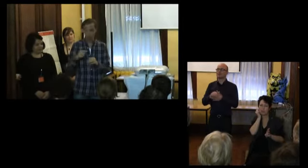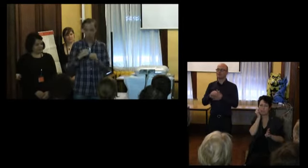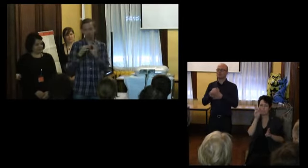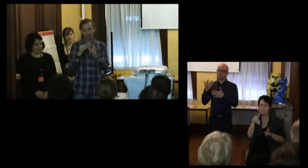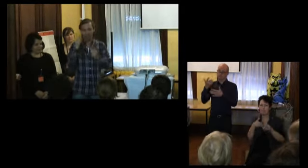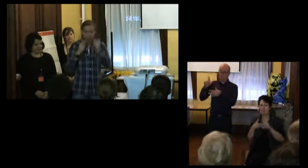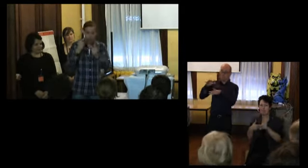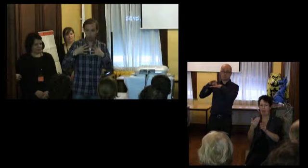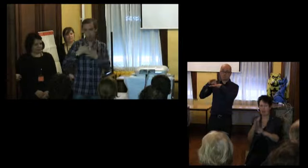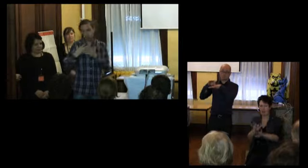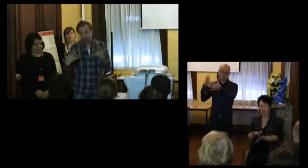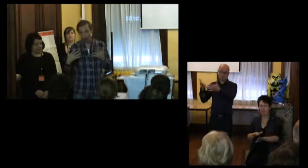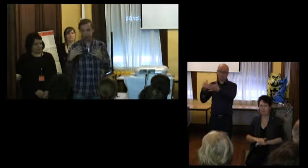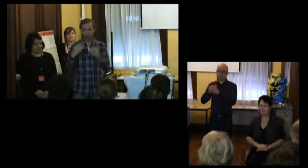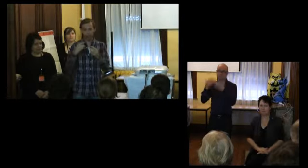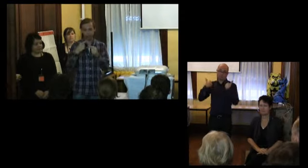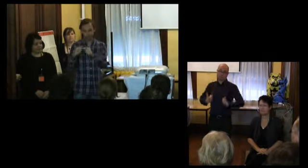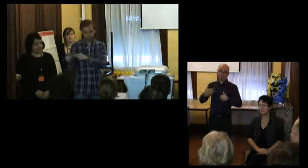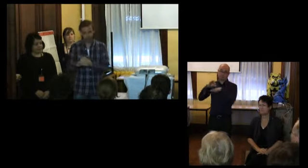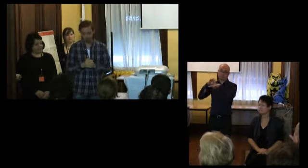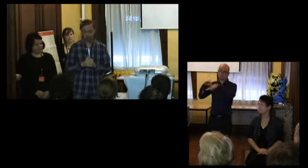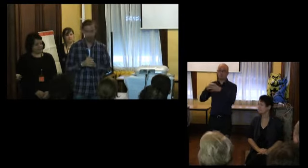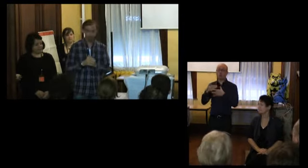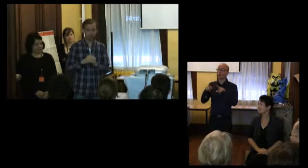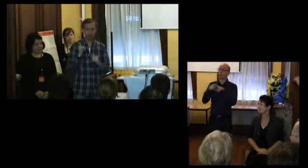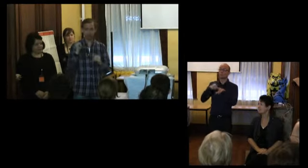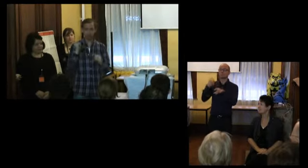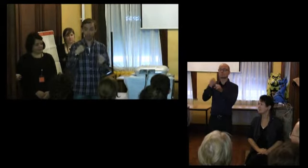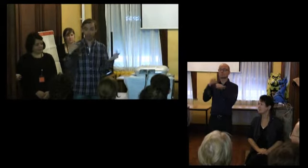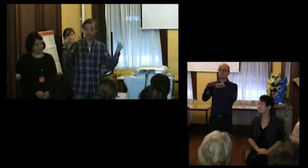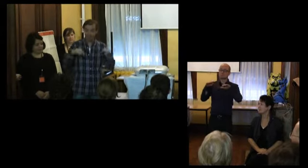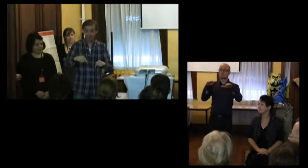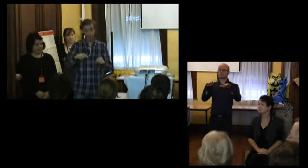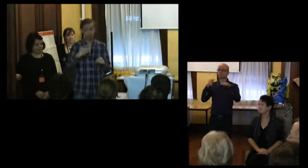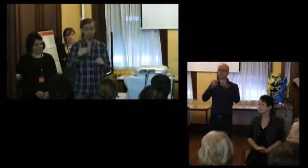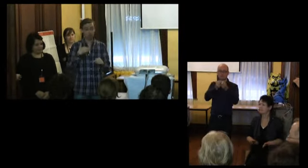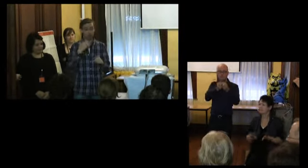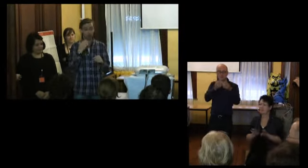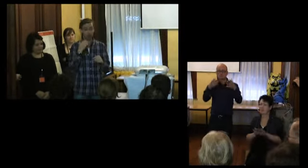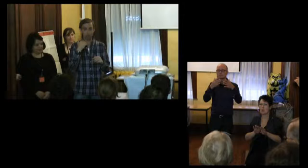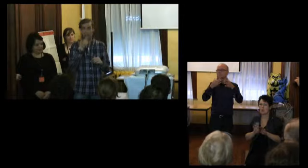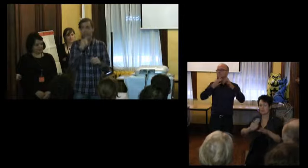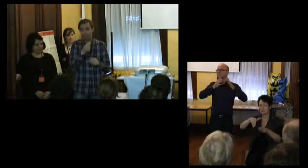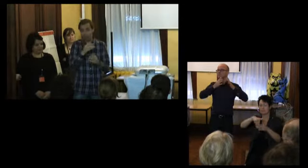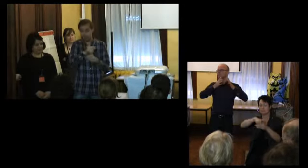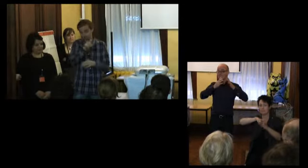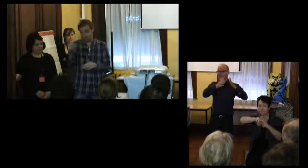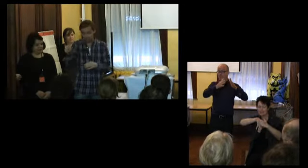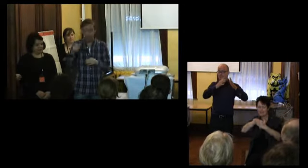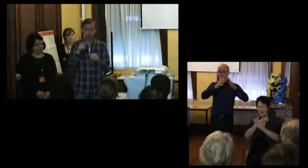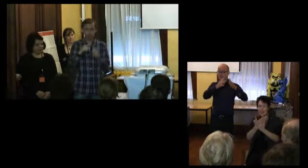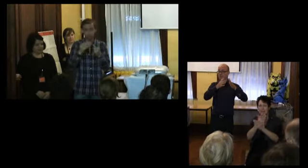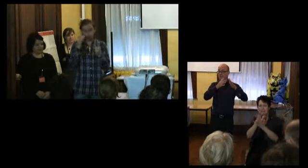guide, and I also work with developing sign language regarding the